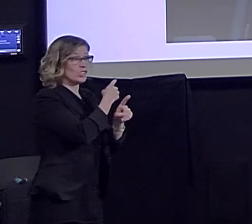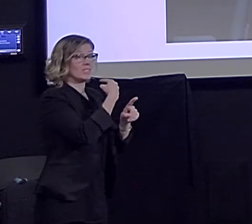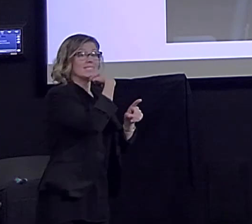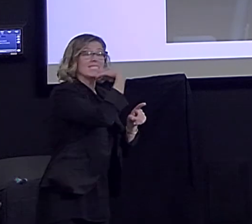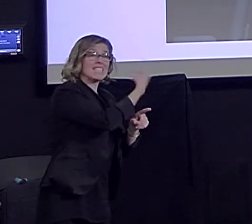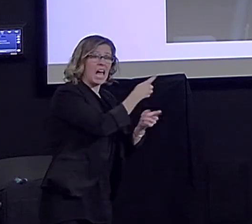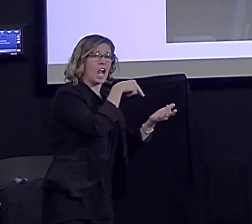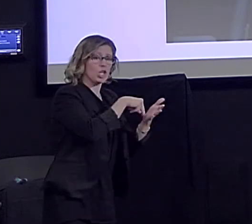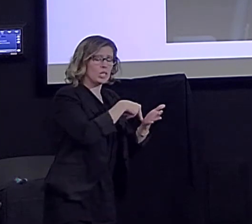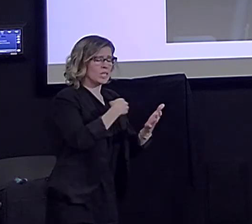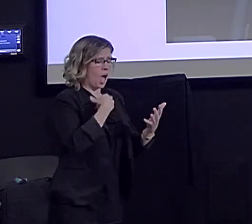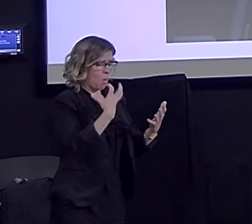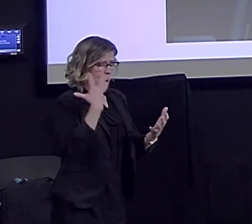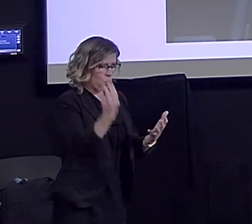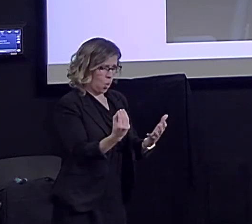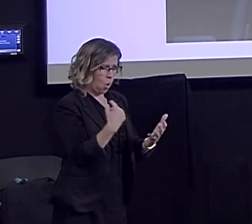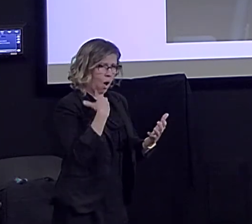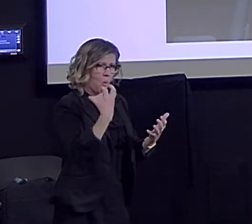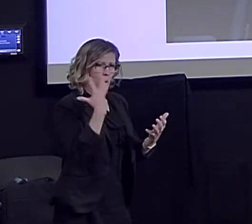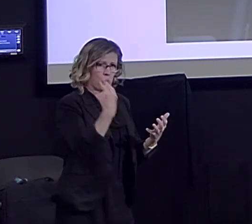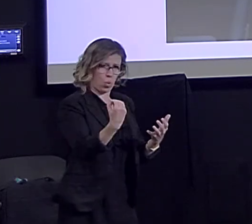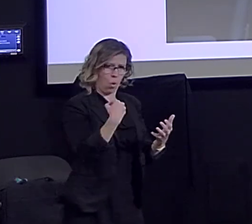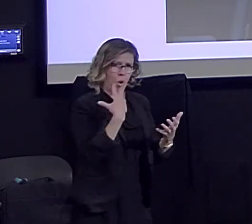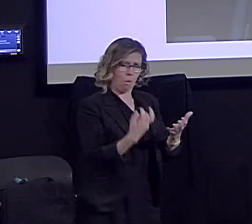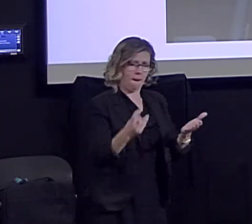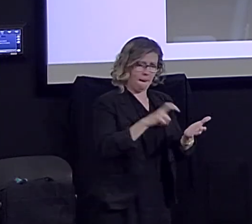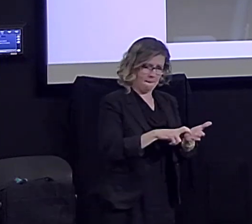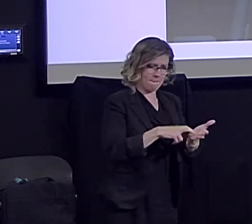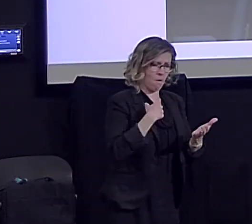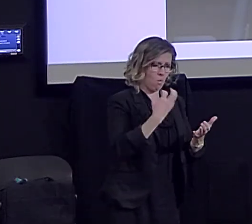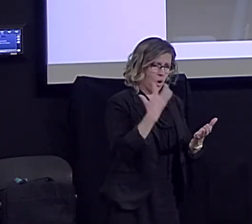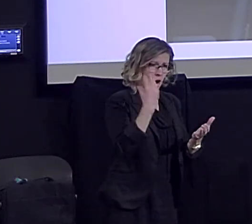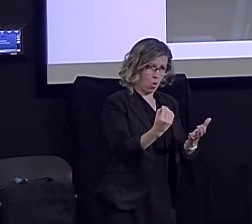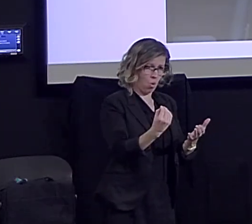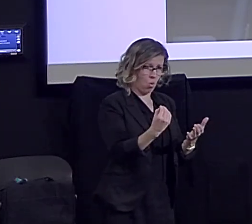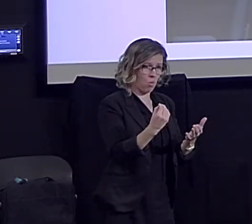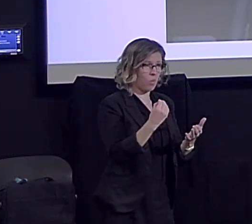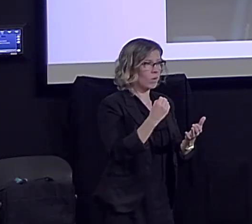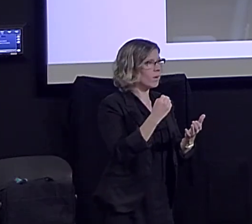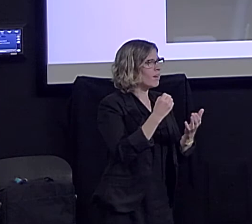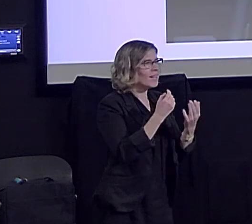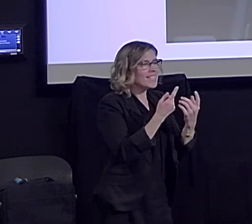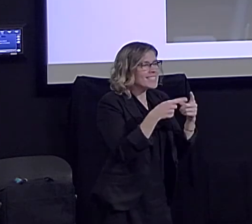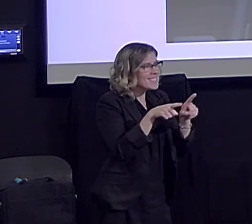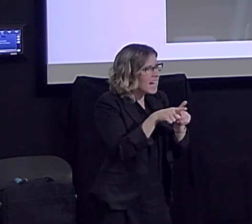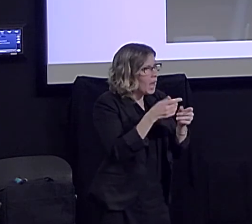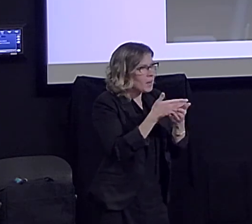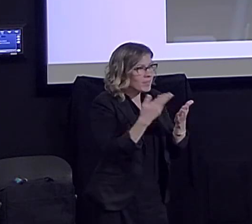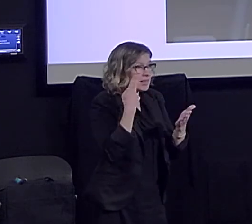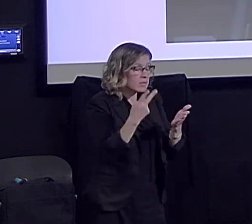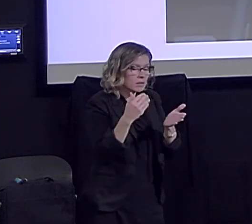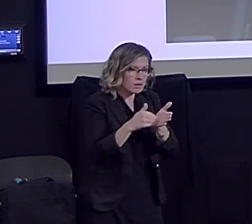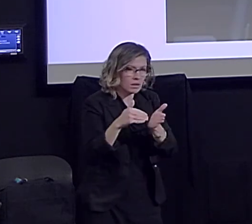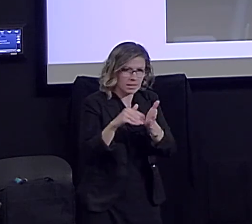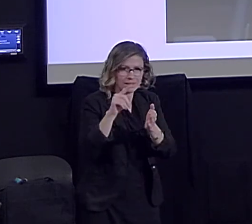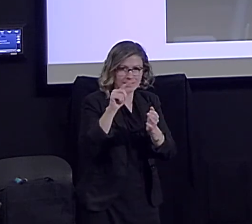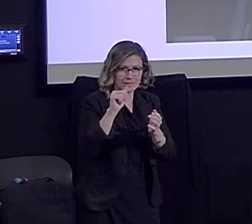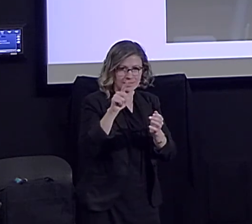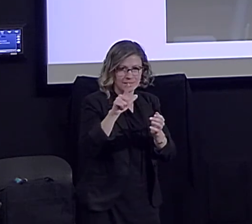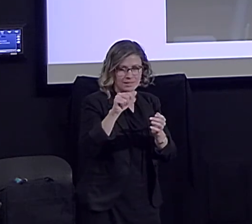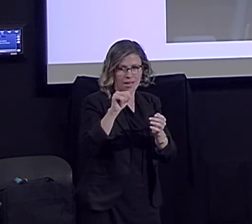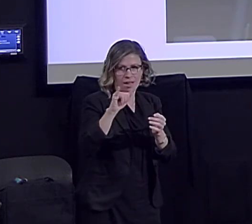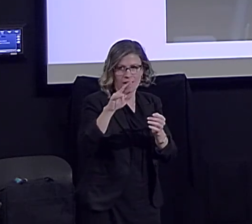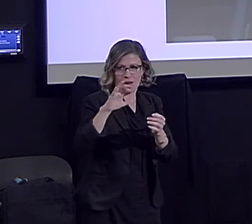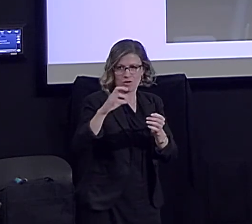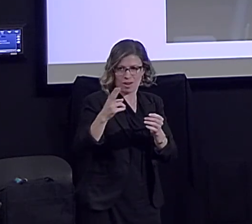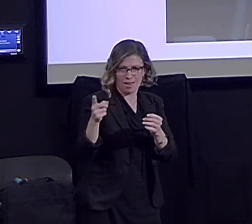away, I want to go away. And the same thing has been described by Talairak,